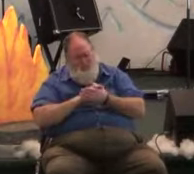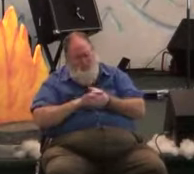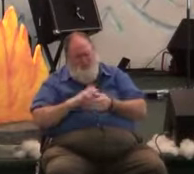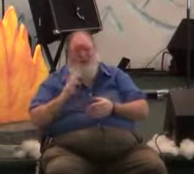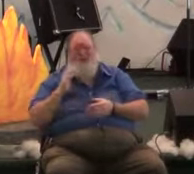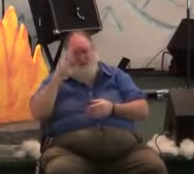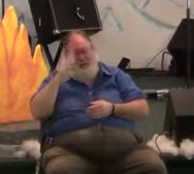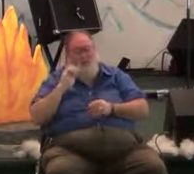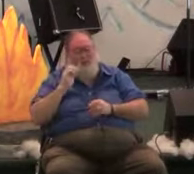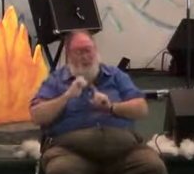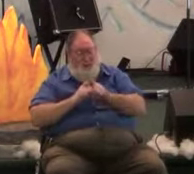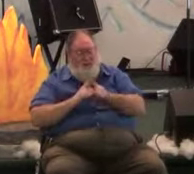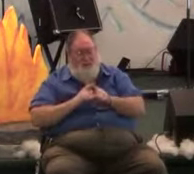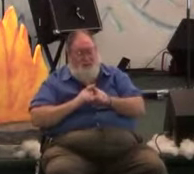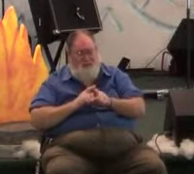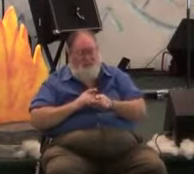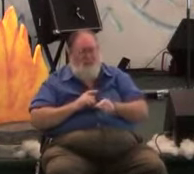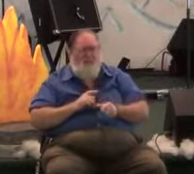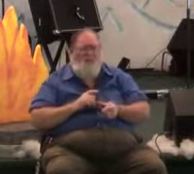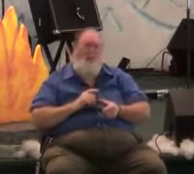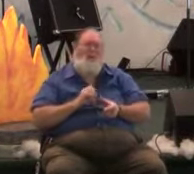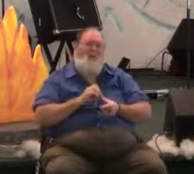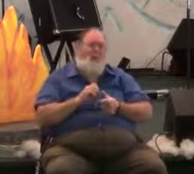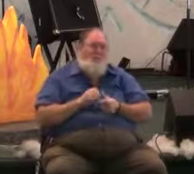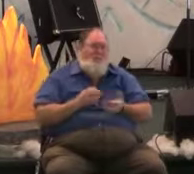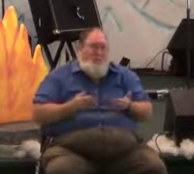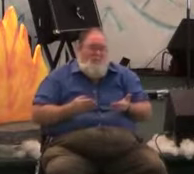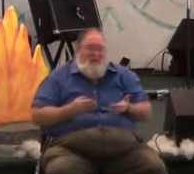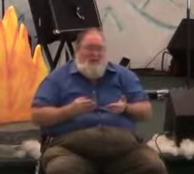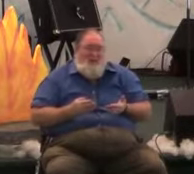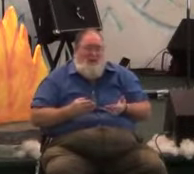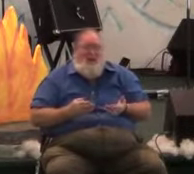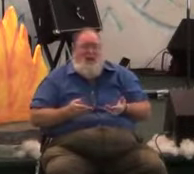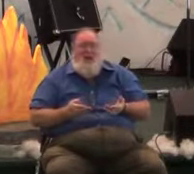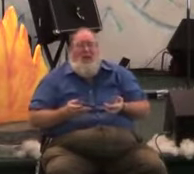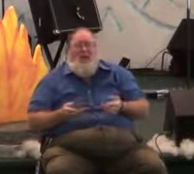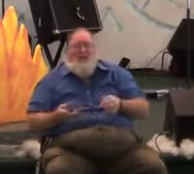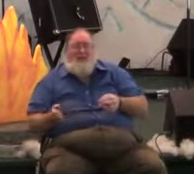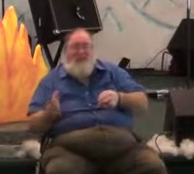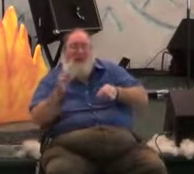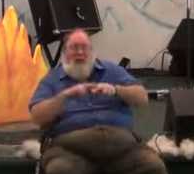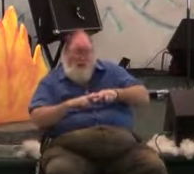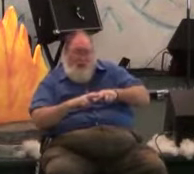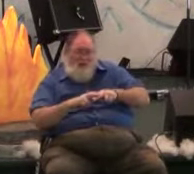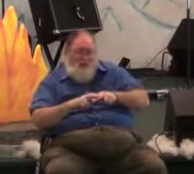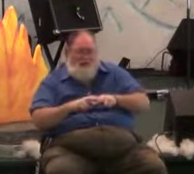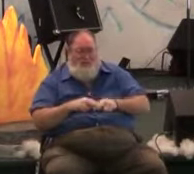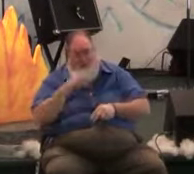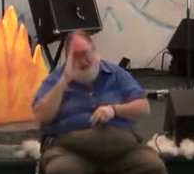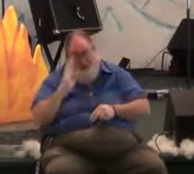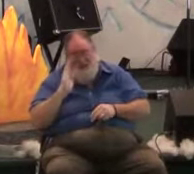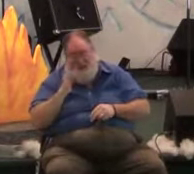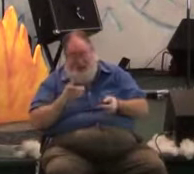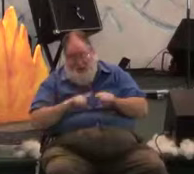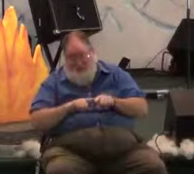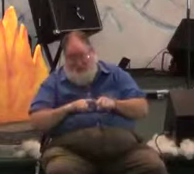bit. If you don't believe that that prayer will be answered by God